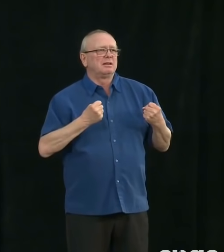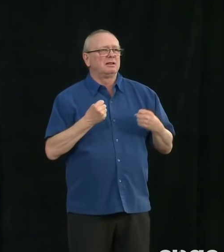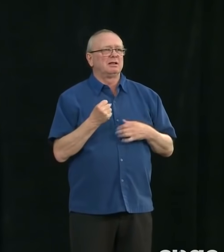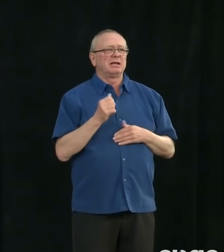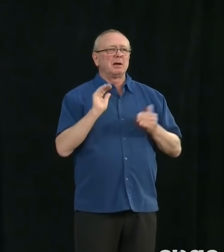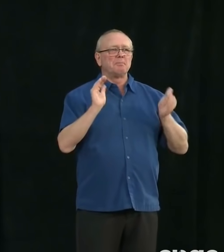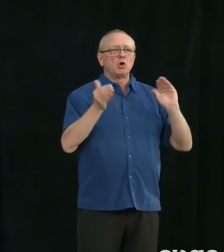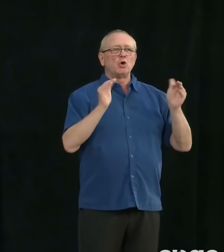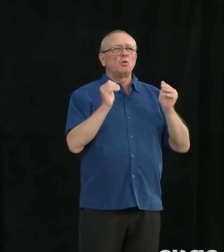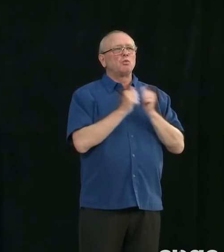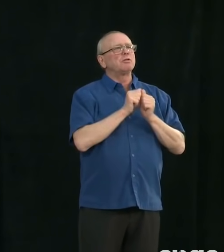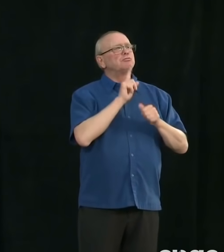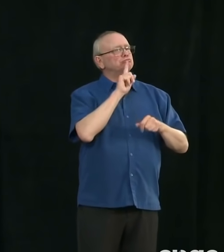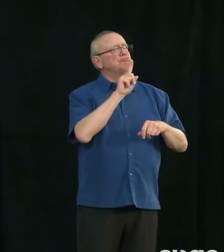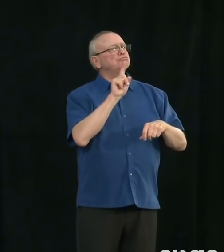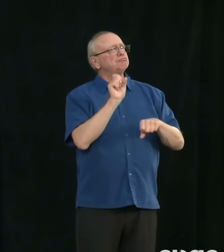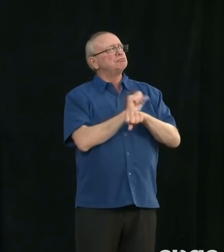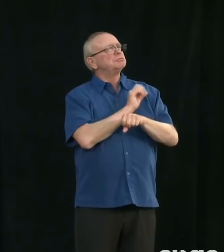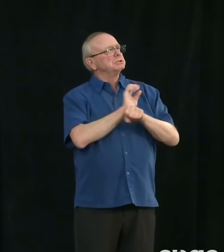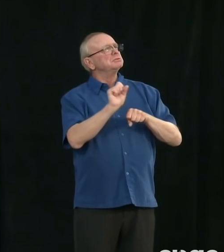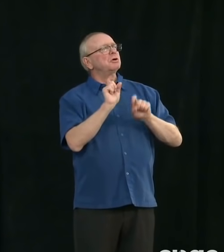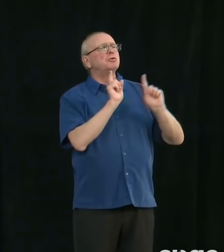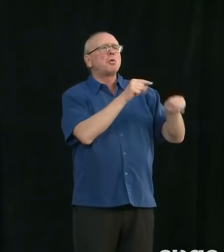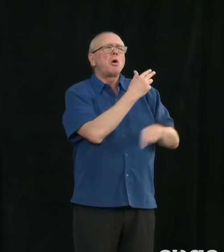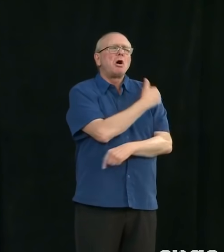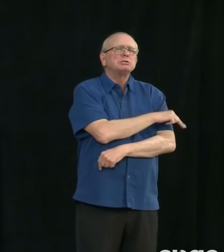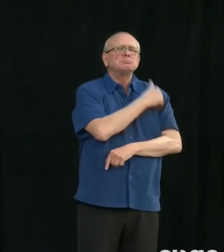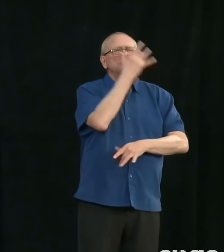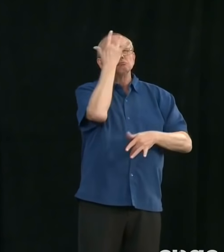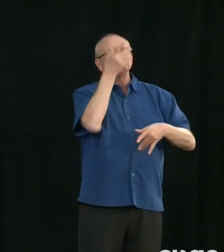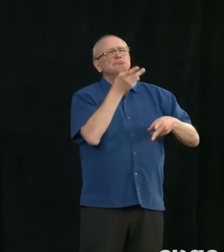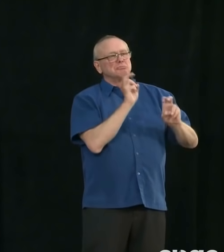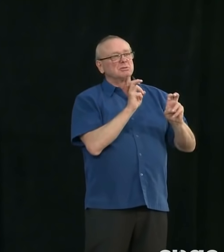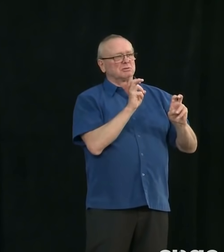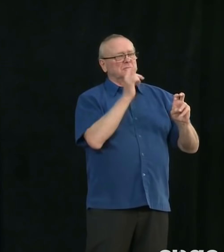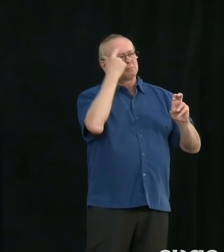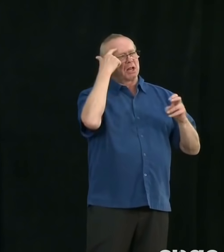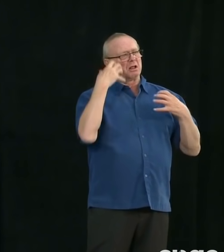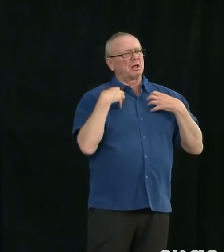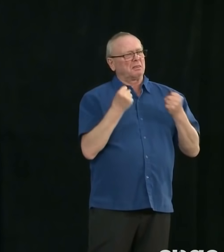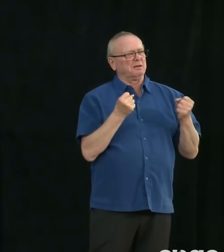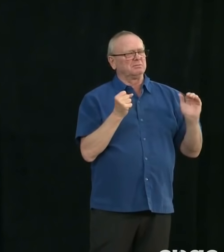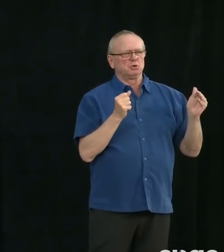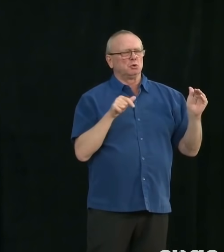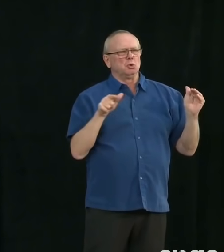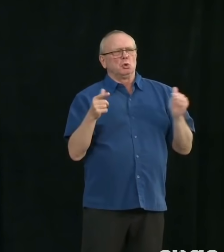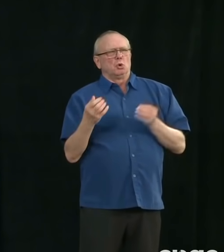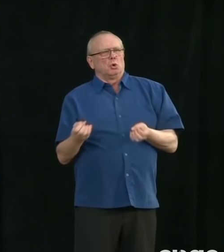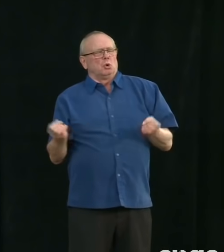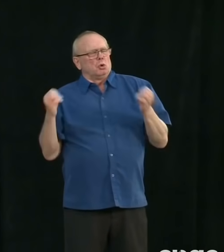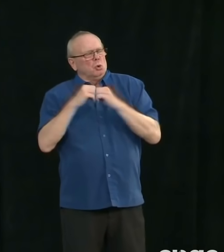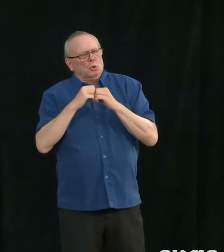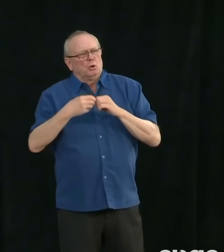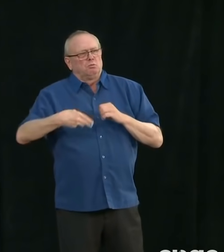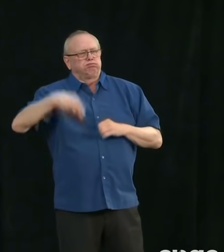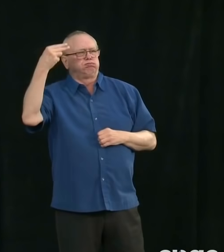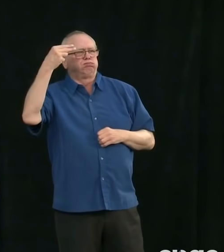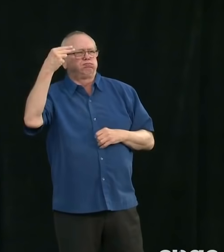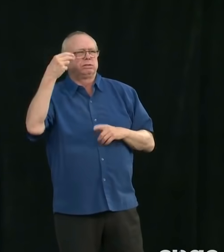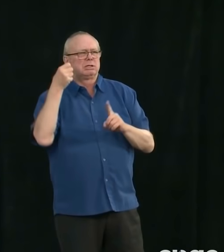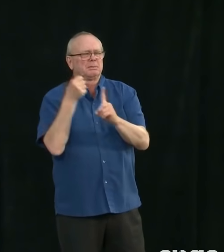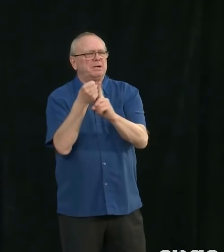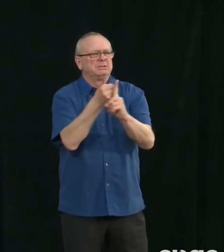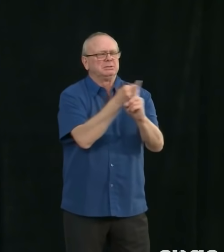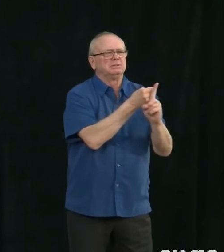are in place and more are coming to support those affected, mental health is still an issue that many find difficult to talk